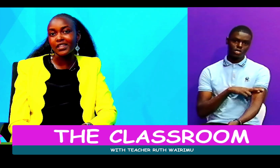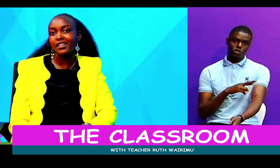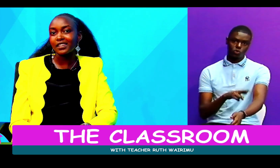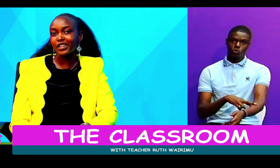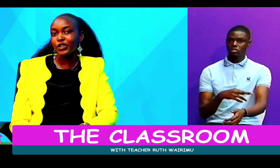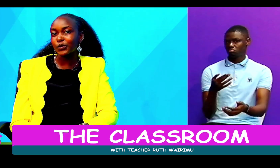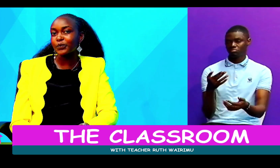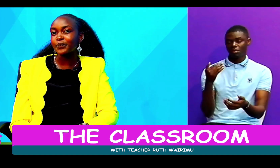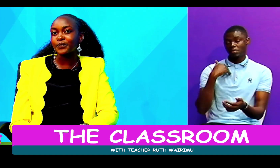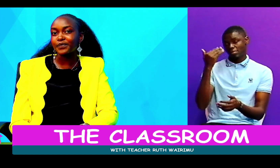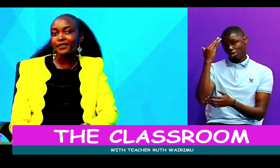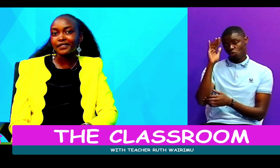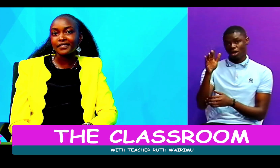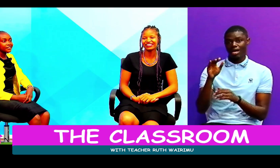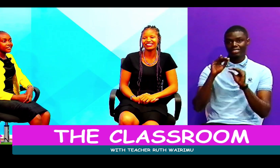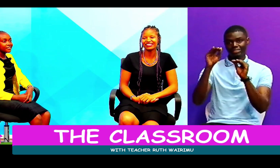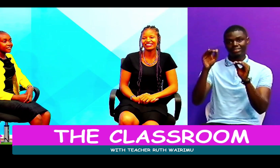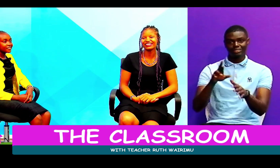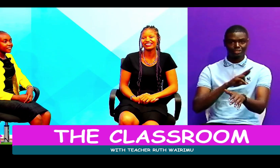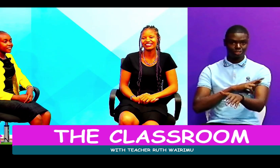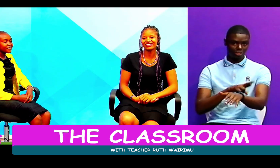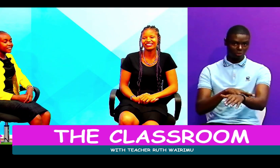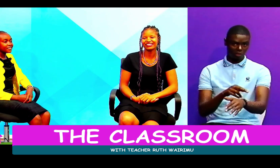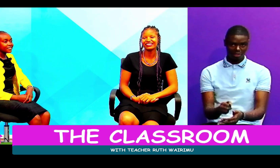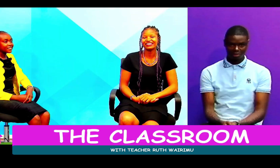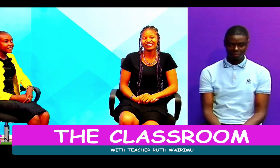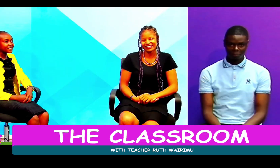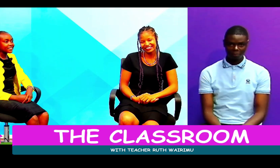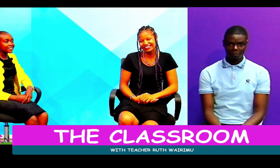Ruth. Thank you.